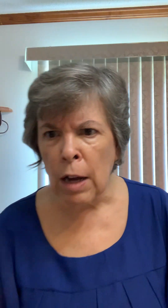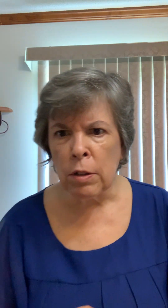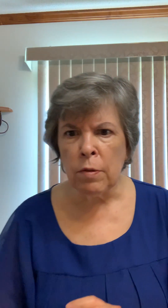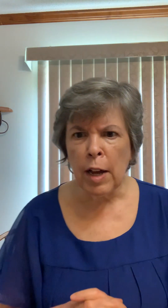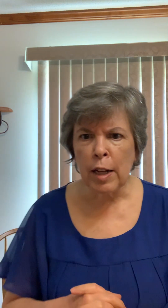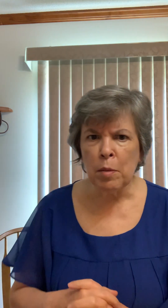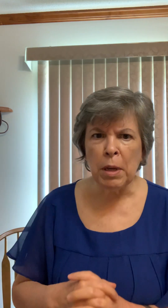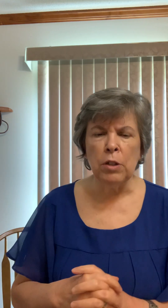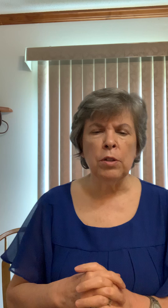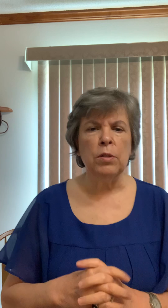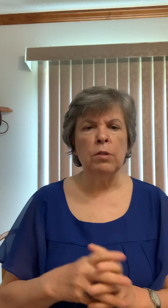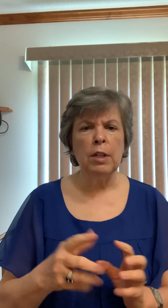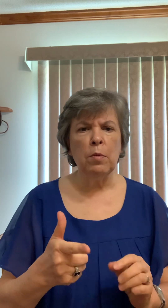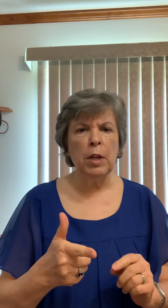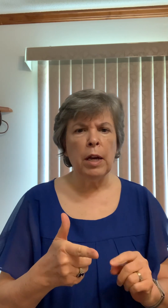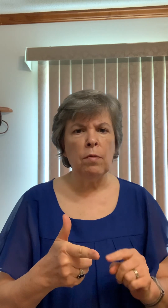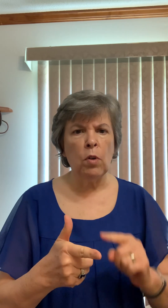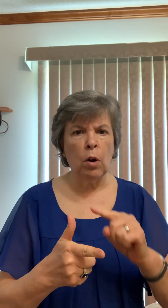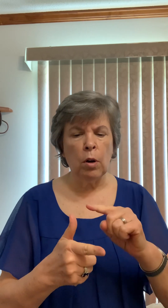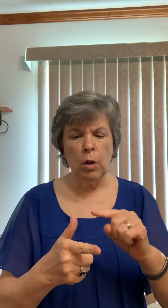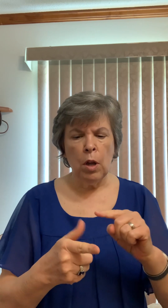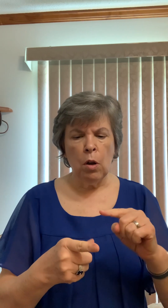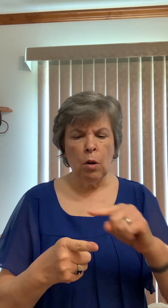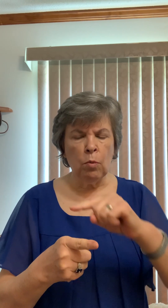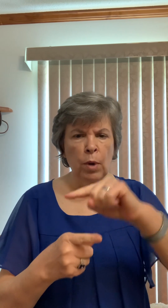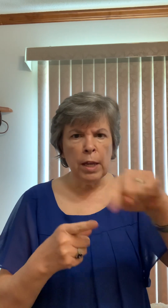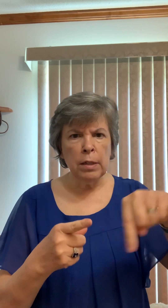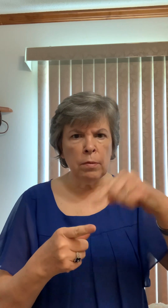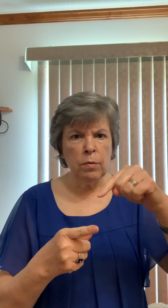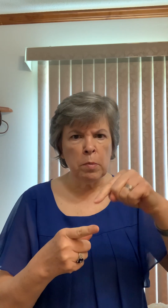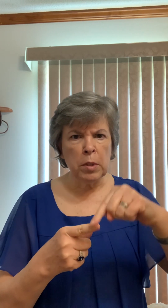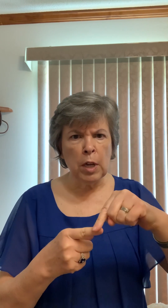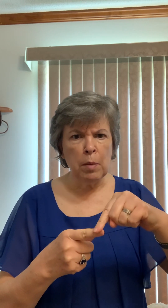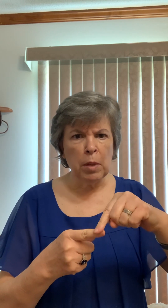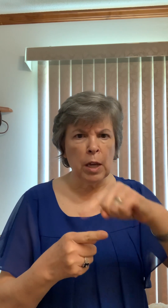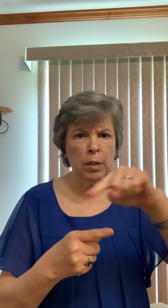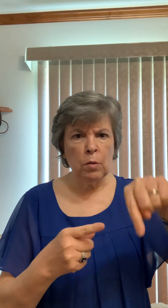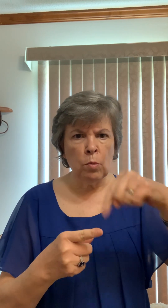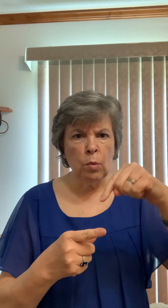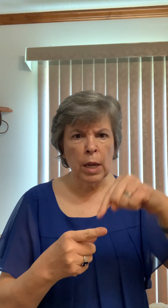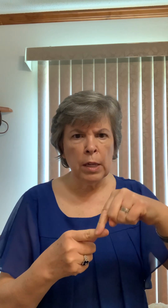of acclamation. So again, we have our when for the timeline. When